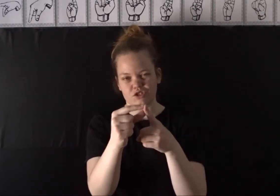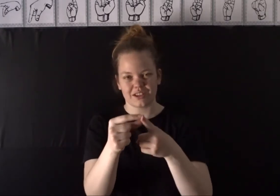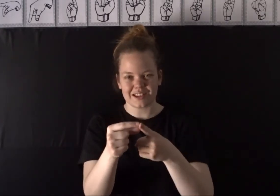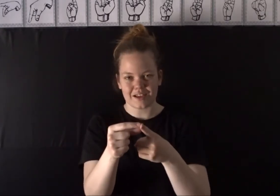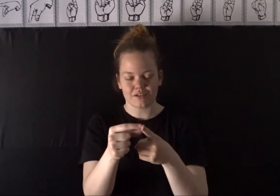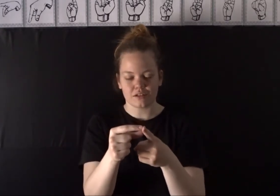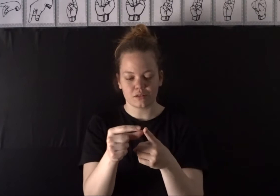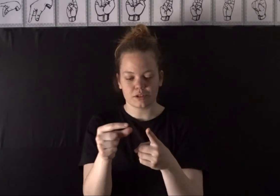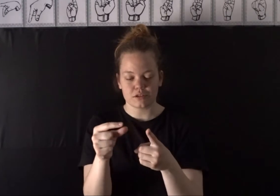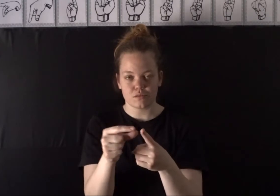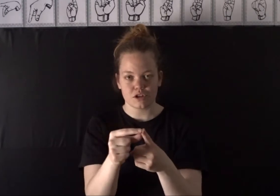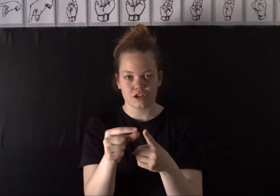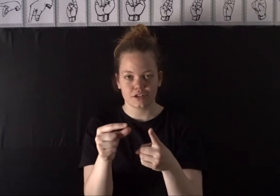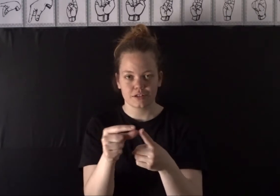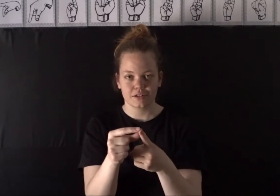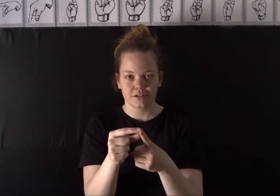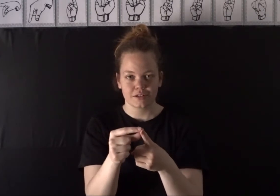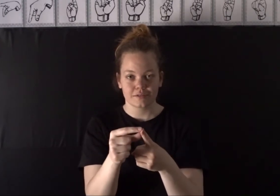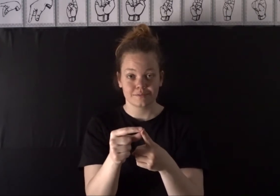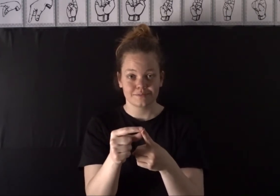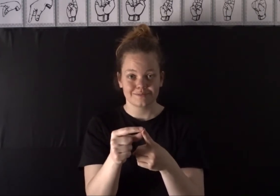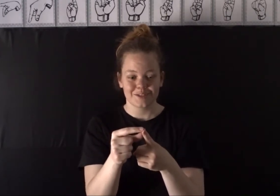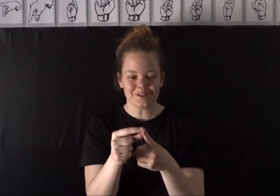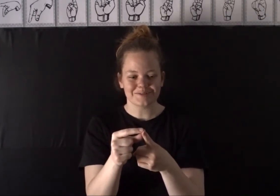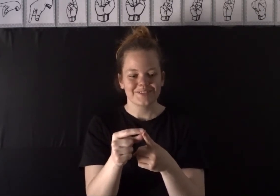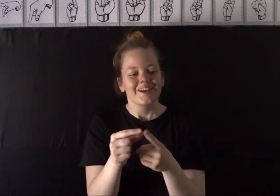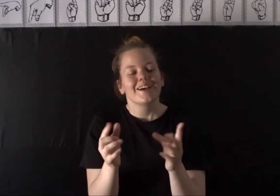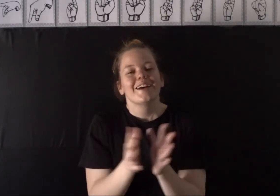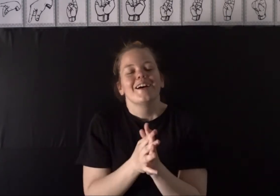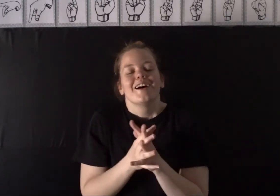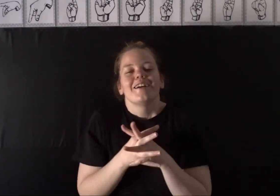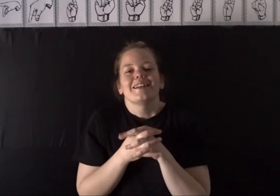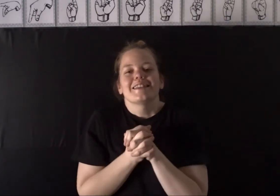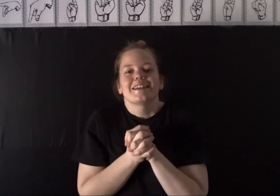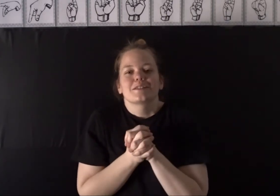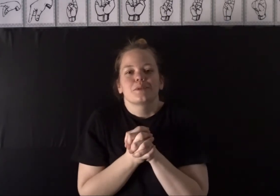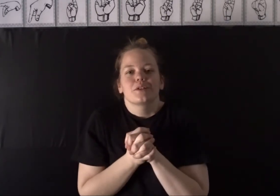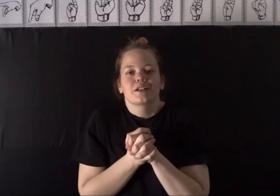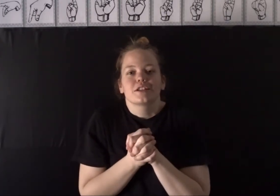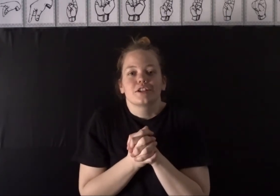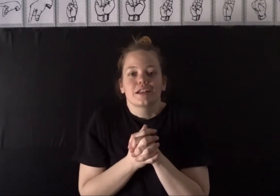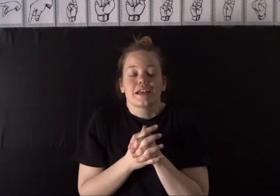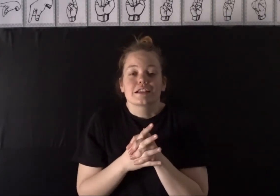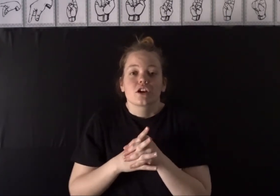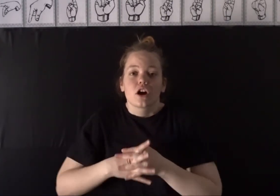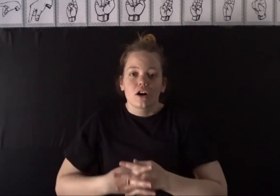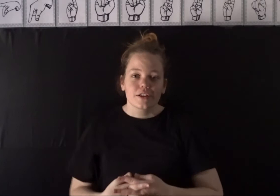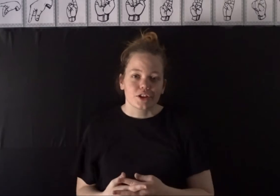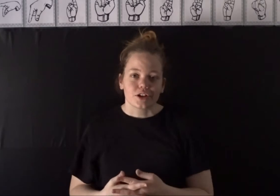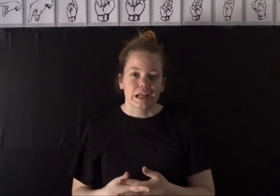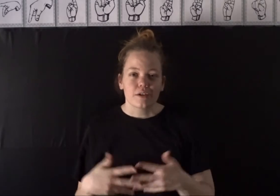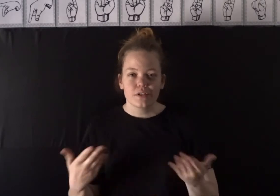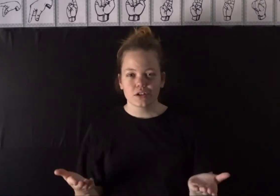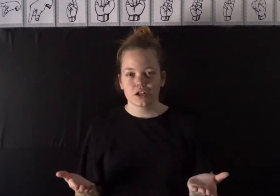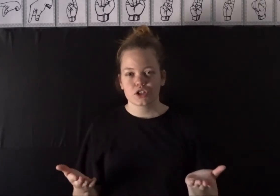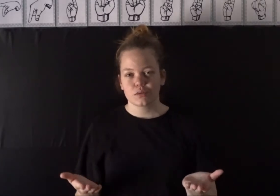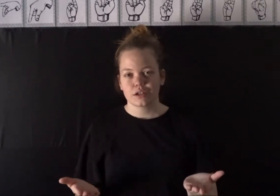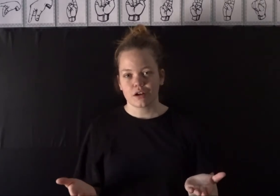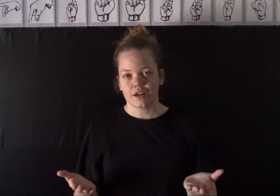it's angled a little bit. Word. Cool. Alright, the next one we are going to learn is author. Now, if you're not sure what an author